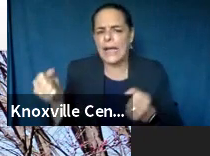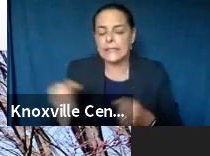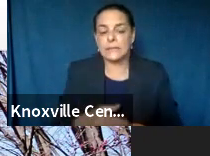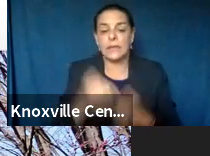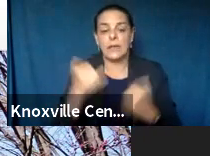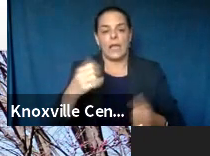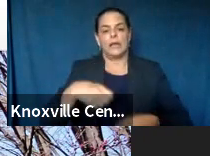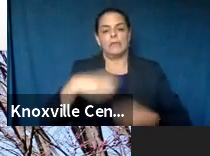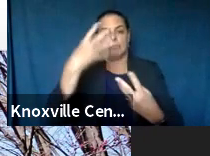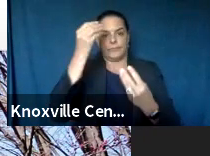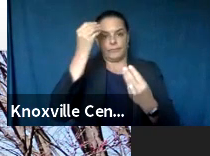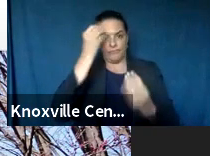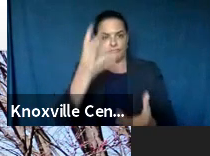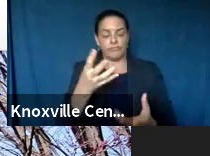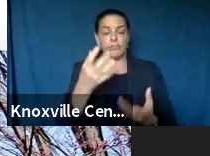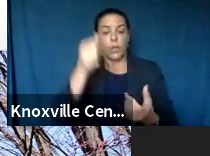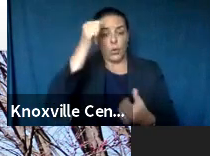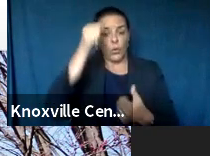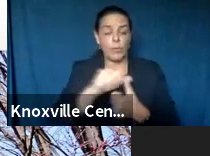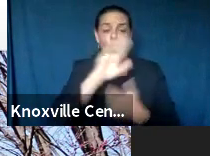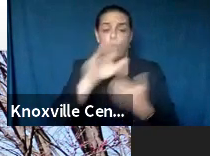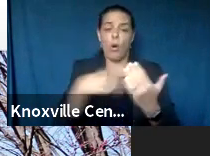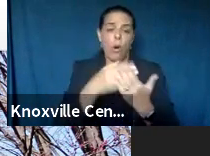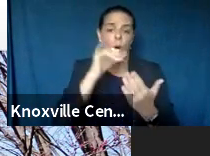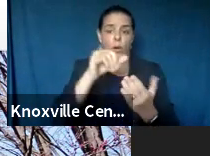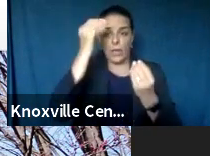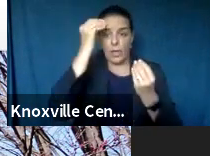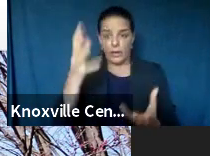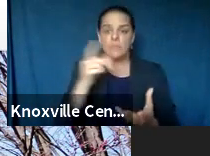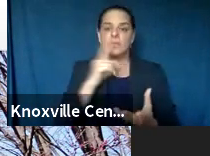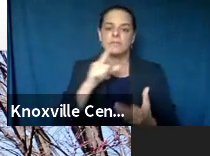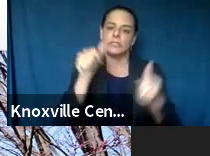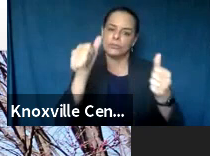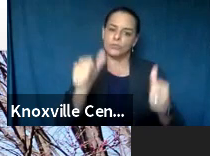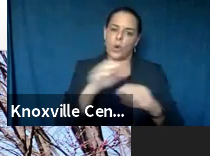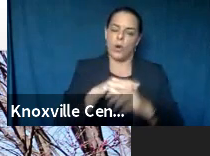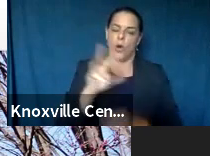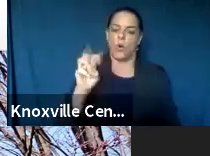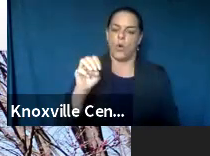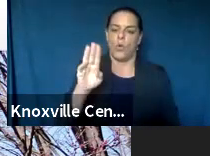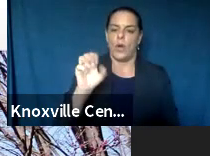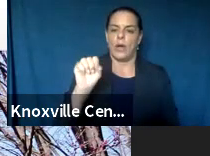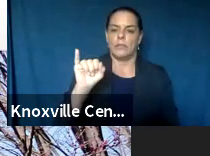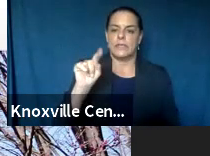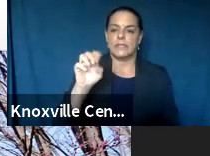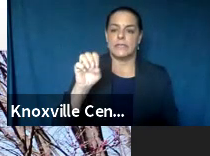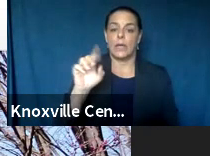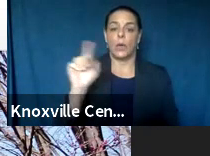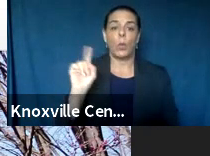as a reminder, all of this data that we are going to talk about is on our website. You can find it at